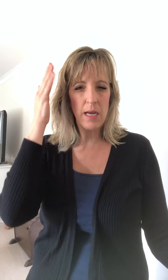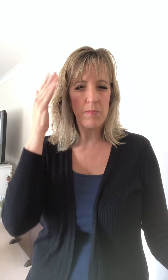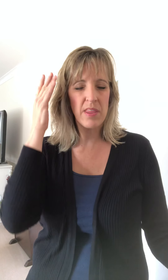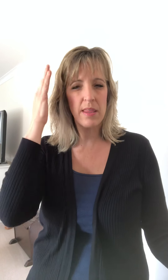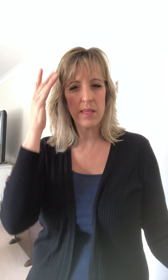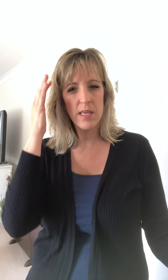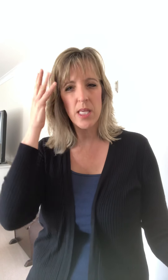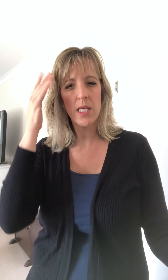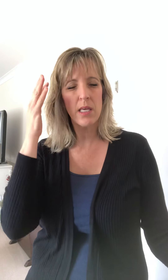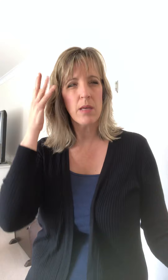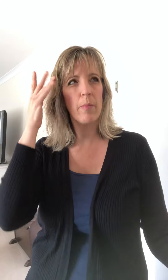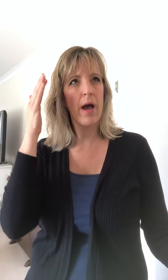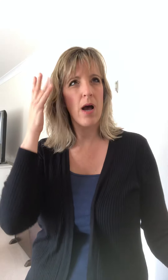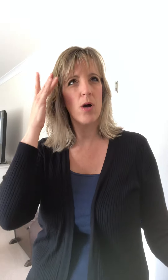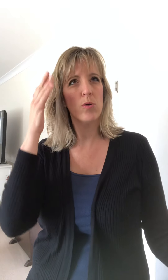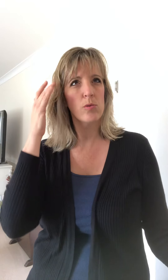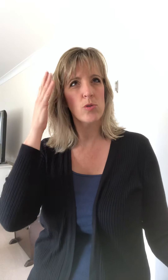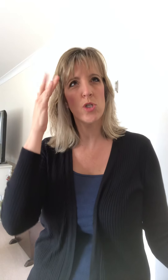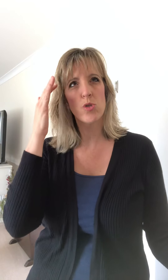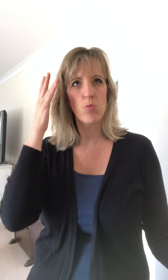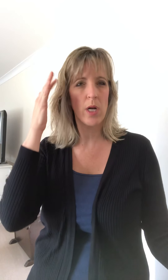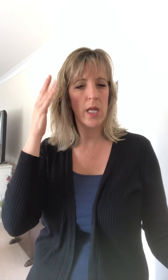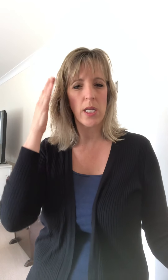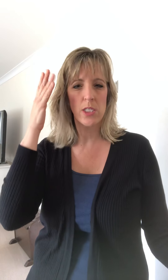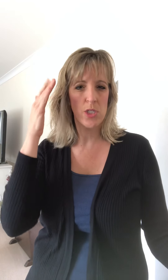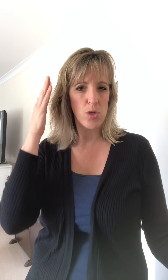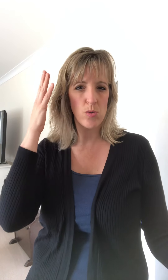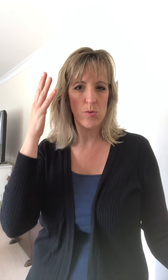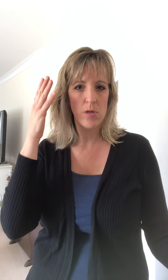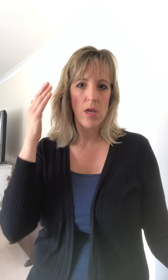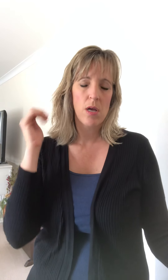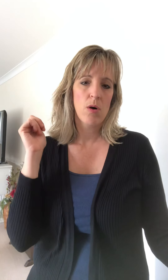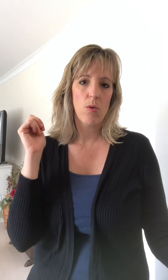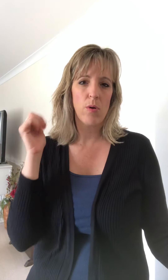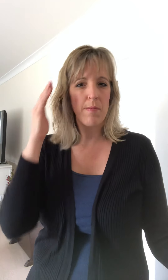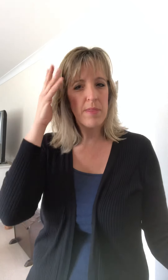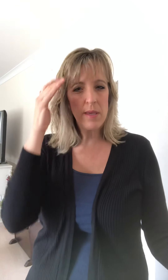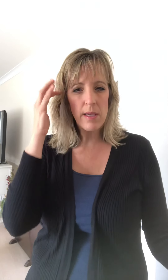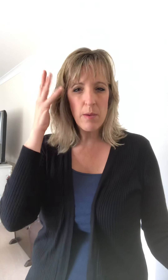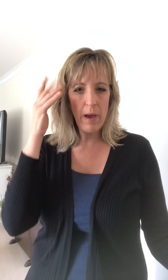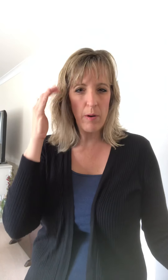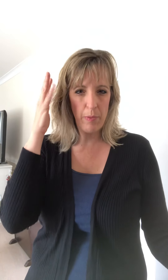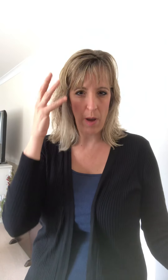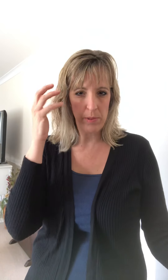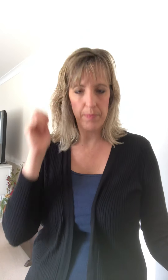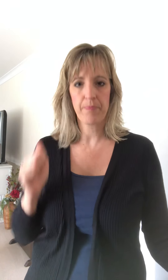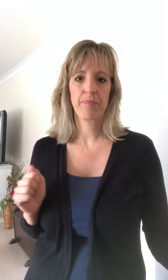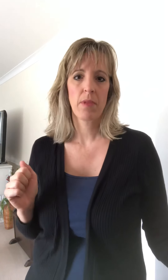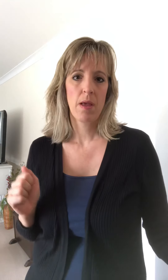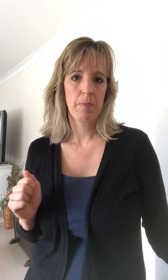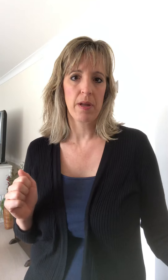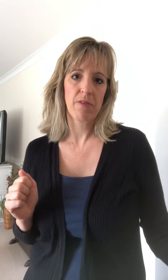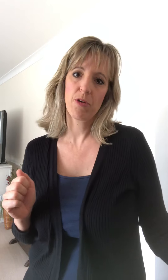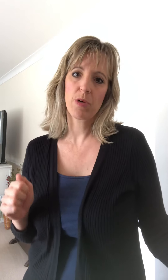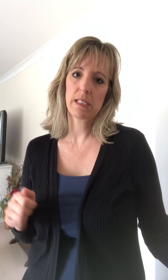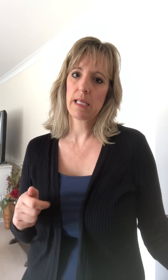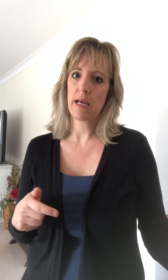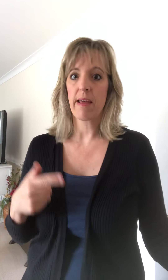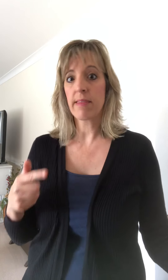I'm thinking about what I need to do, or I'm thinking about a problem. But if you want to say, I think